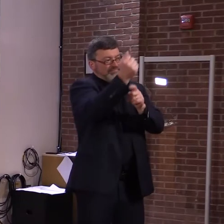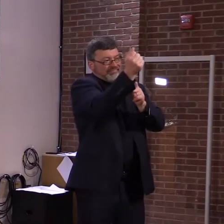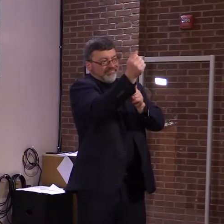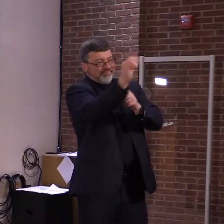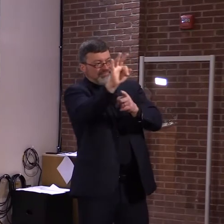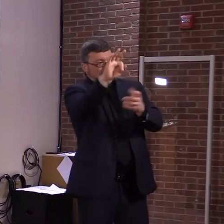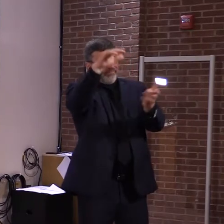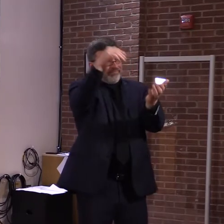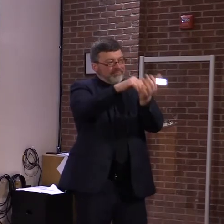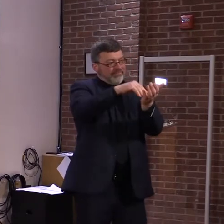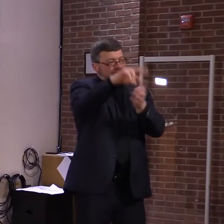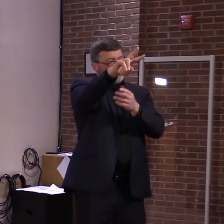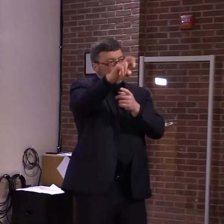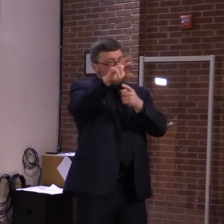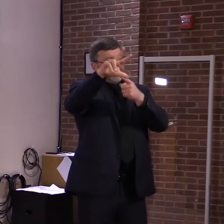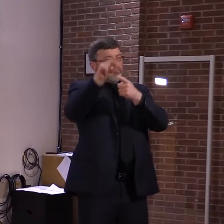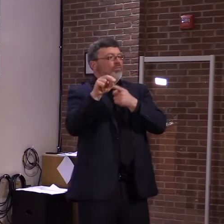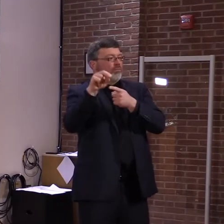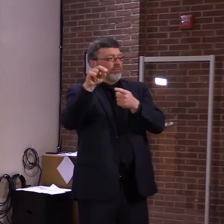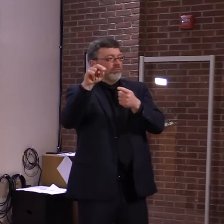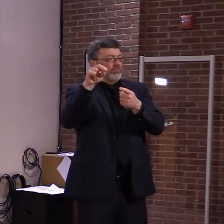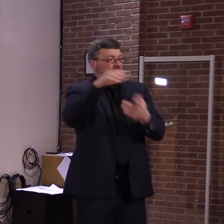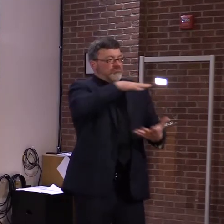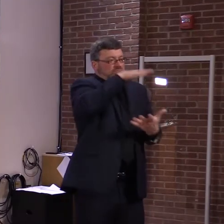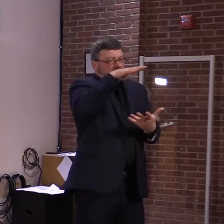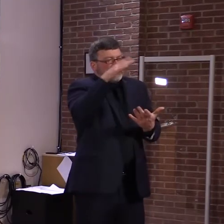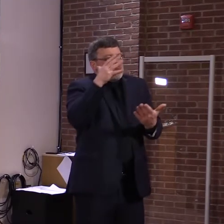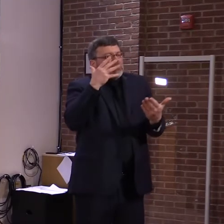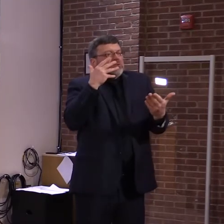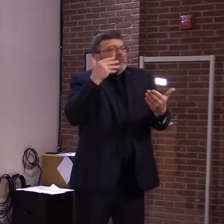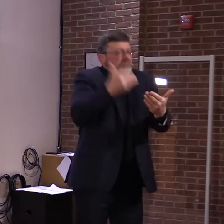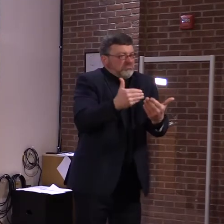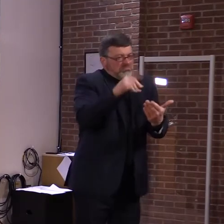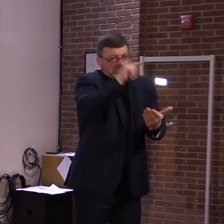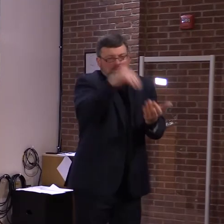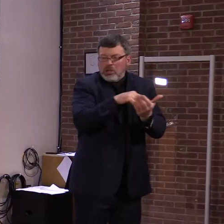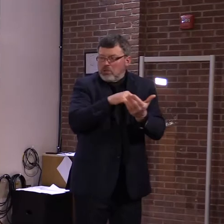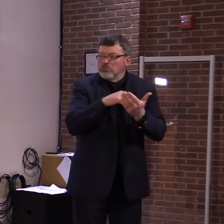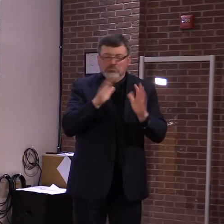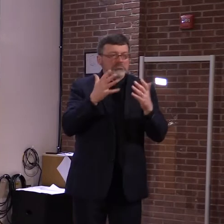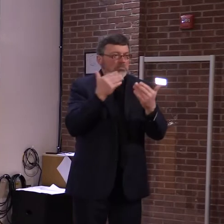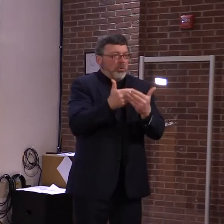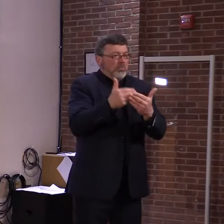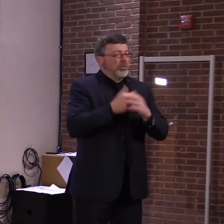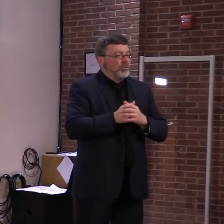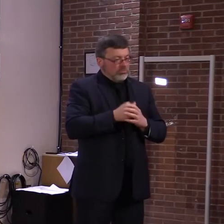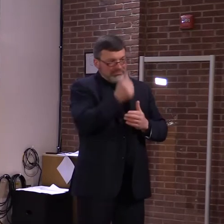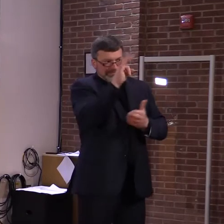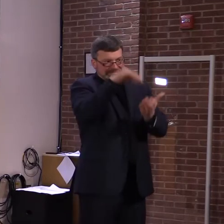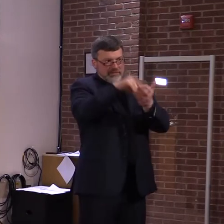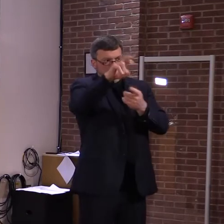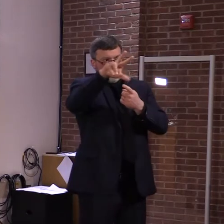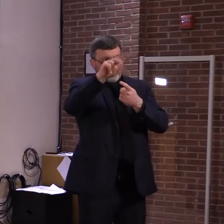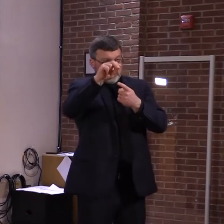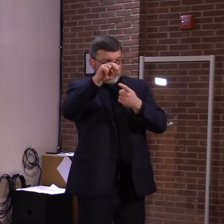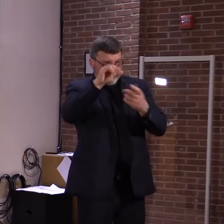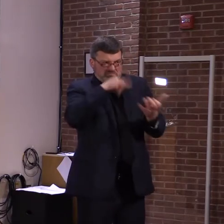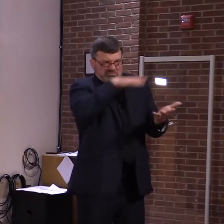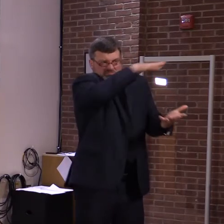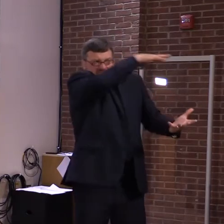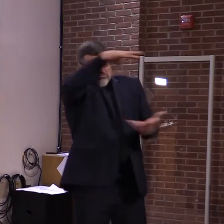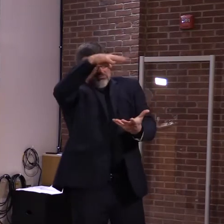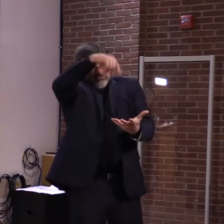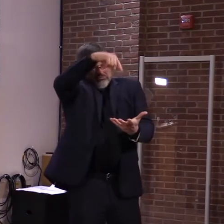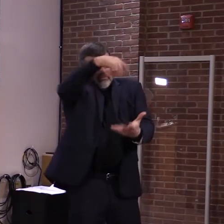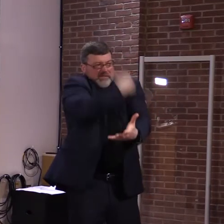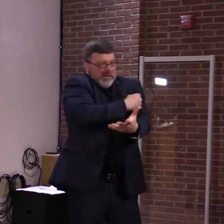19,230. The governor was almost spot on that. Whereas also there's other sources where vaccine comes